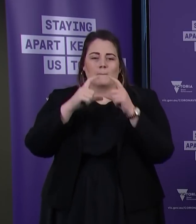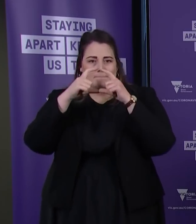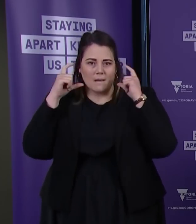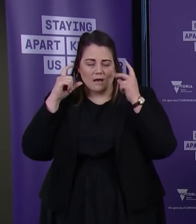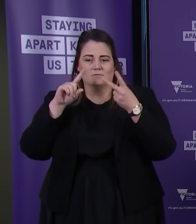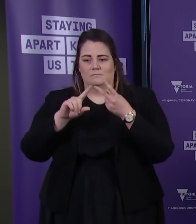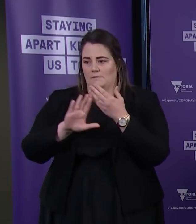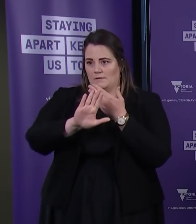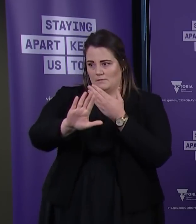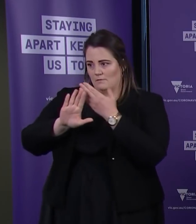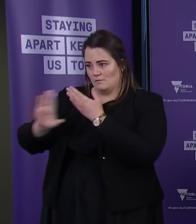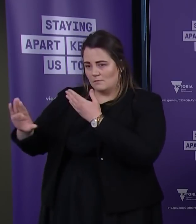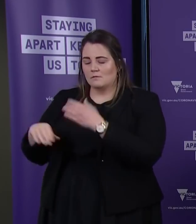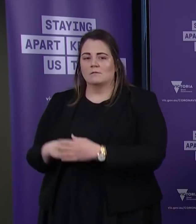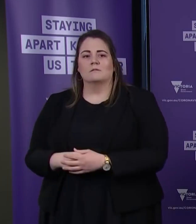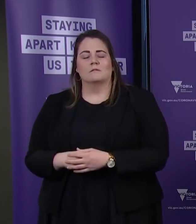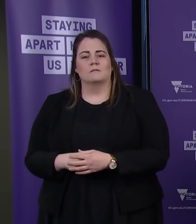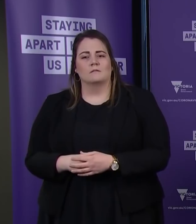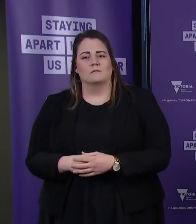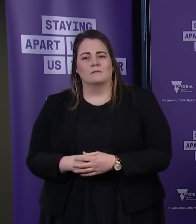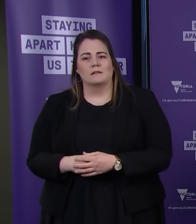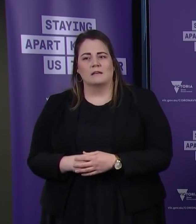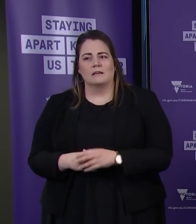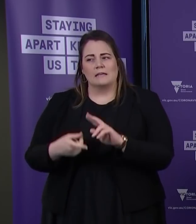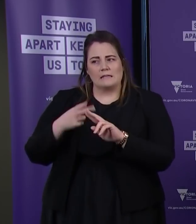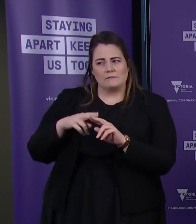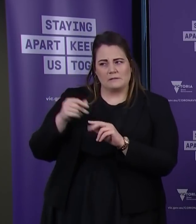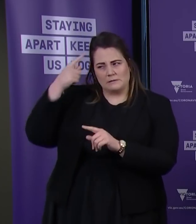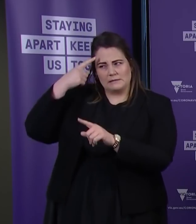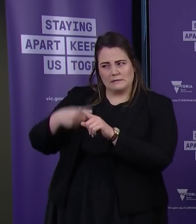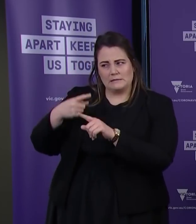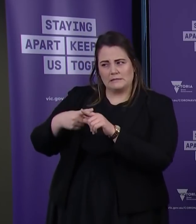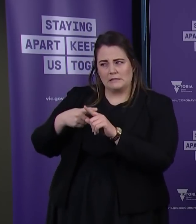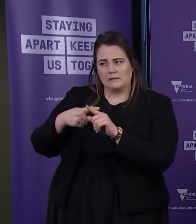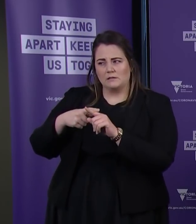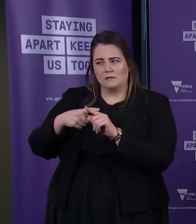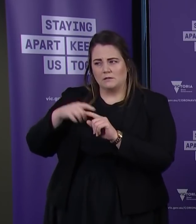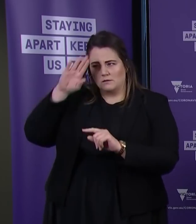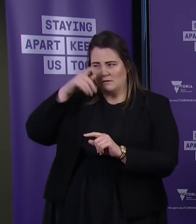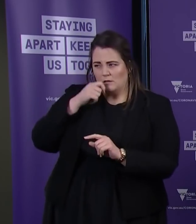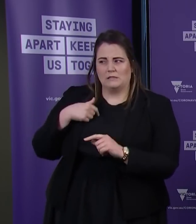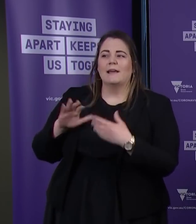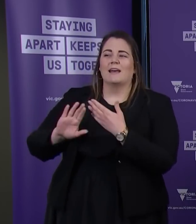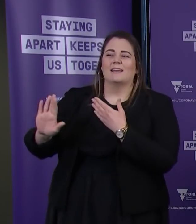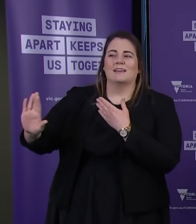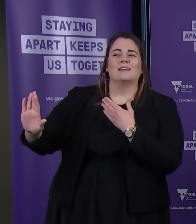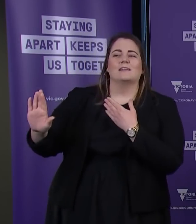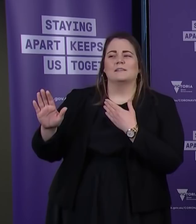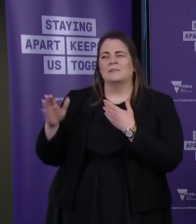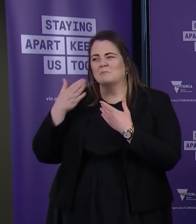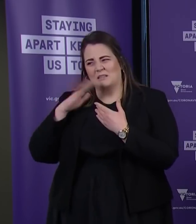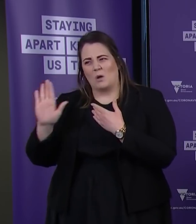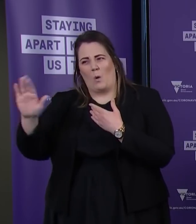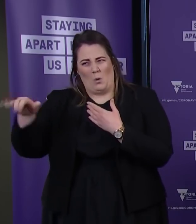distance, and it's making sure that if there are people who are unwell around us, that we're not interacting with them. Those individuals need to be